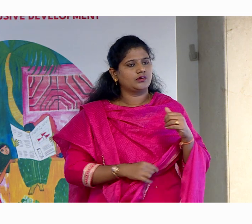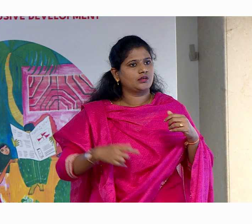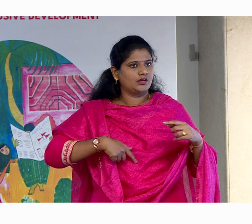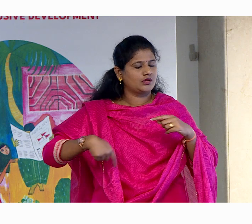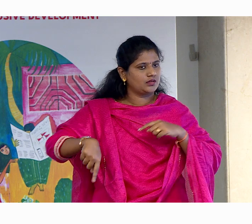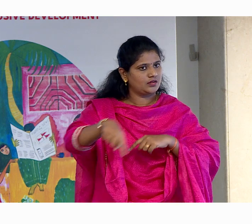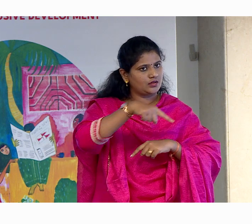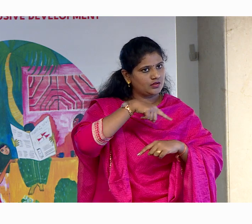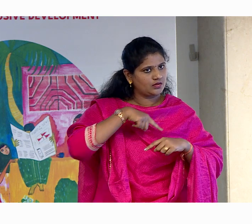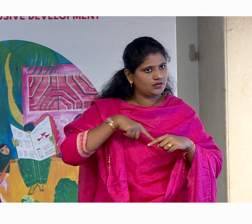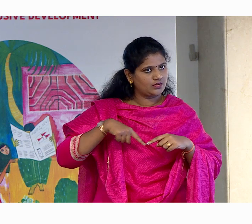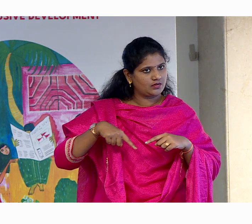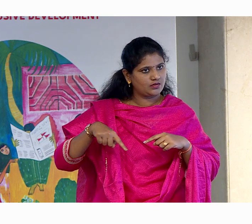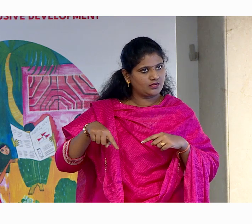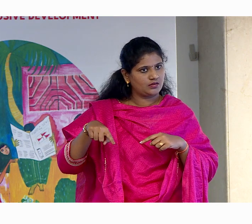on here?